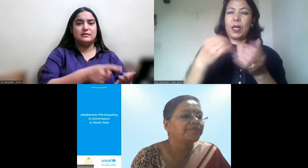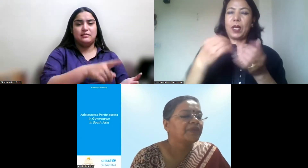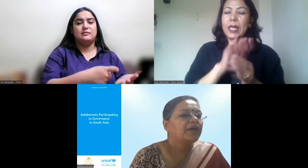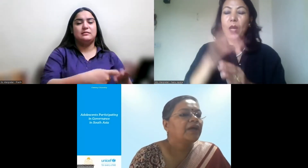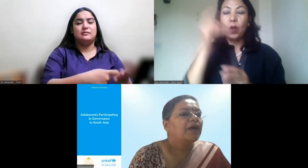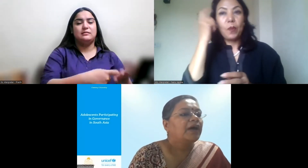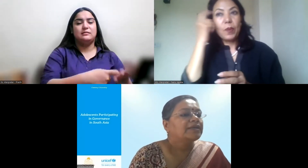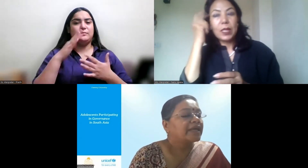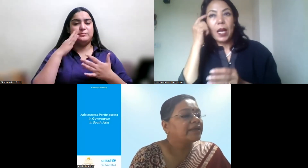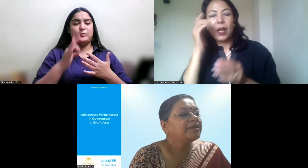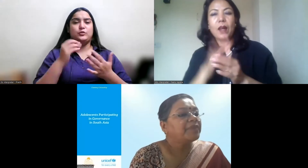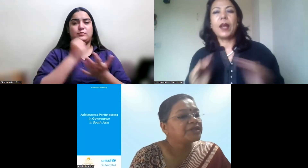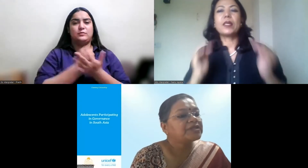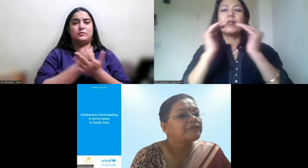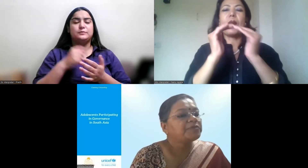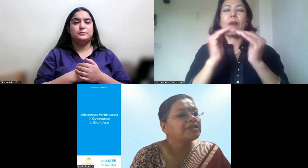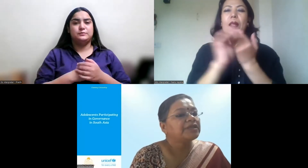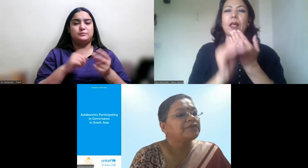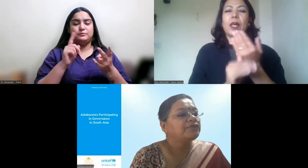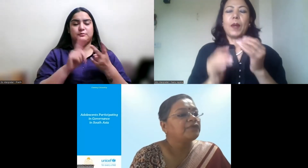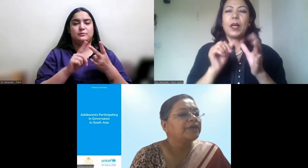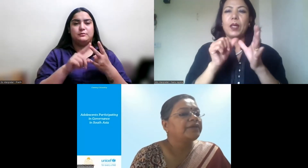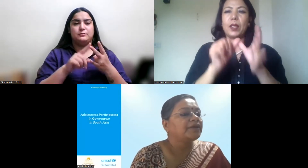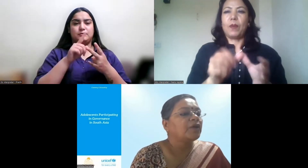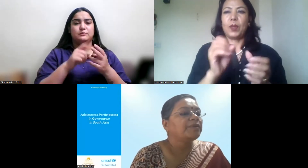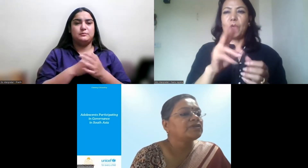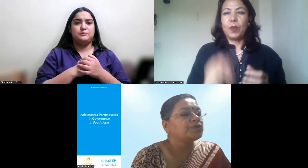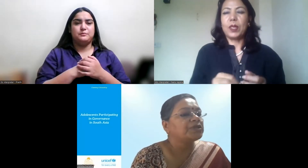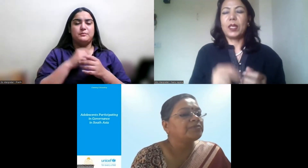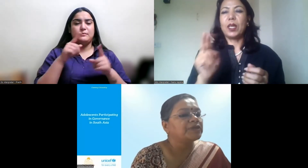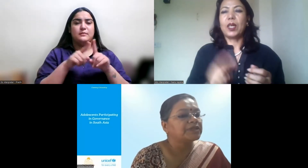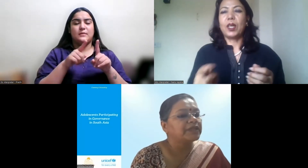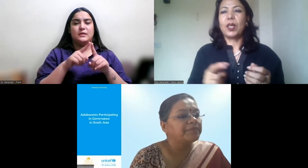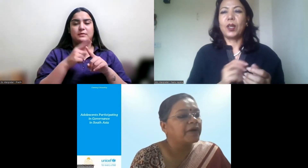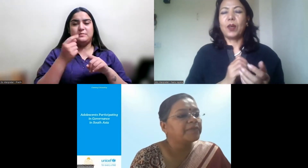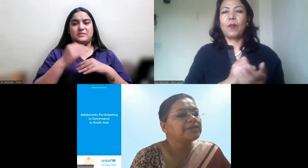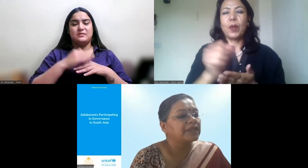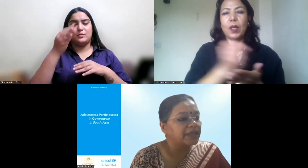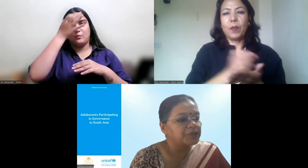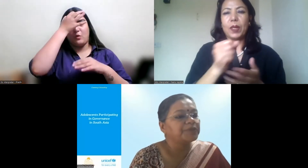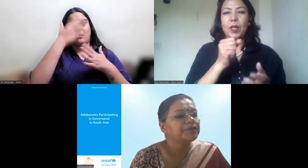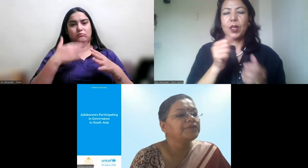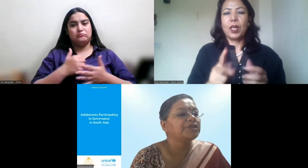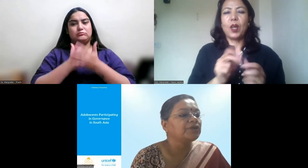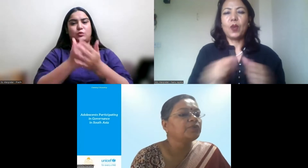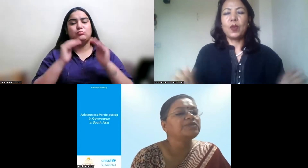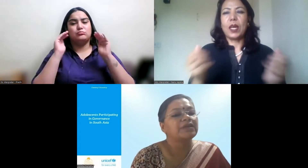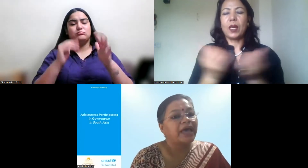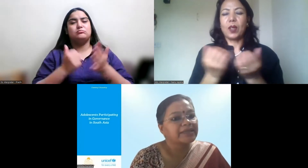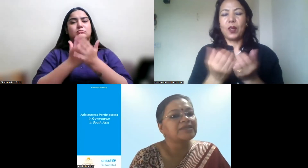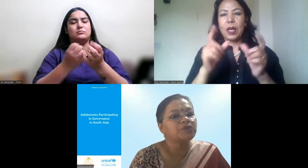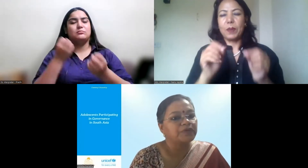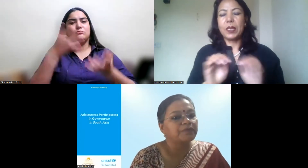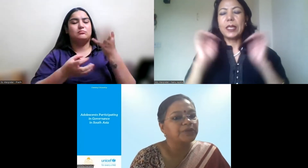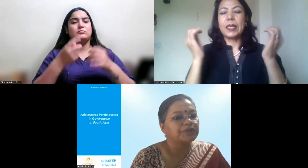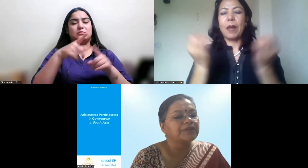adult. Secondly, measures have to be taken for their economic, social, and political empowerment and engagement, which includes